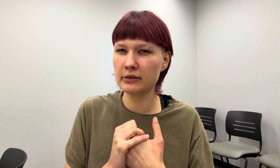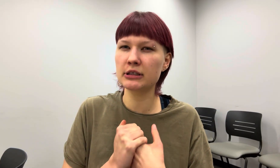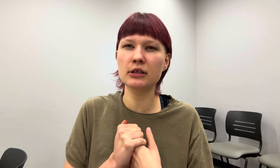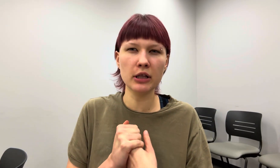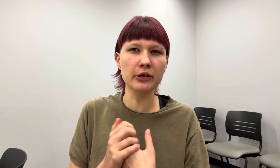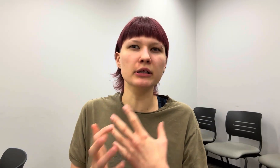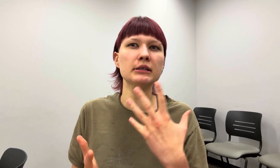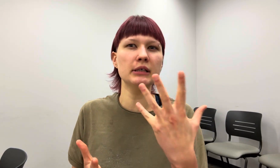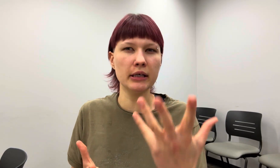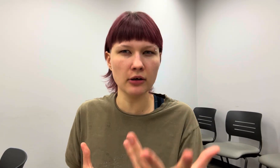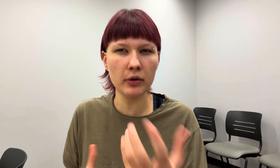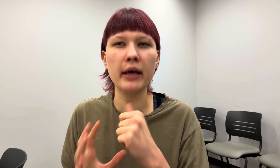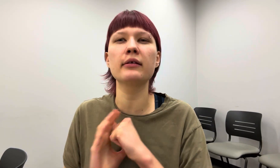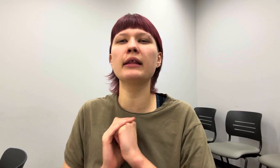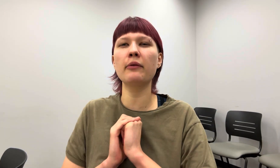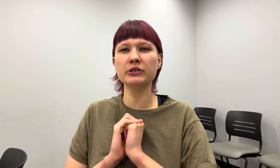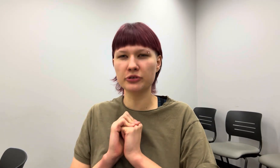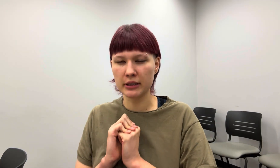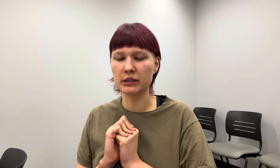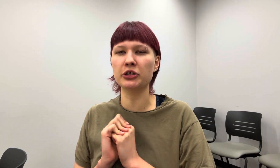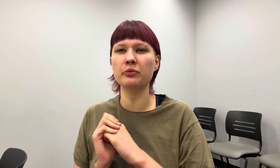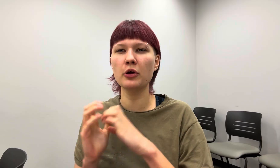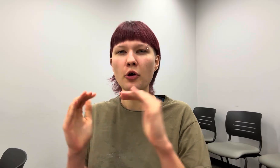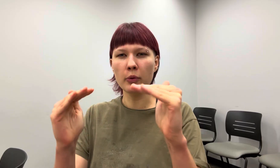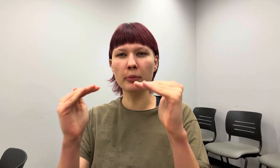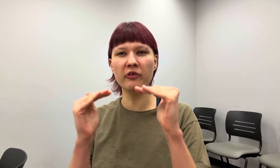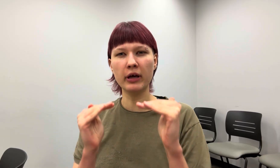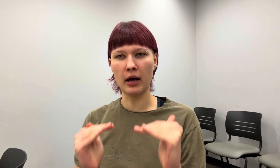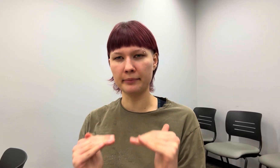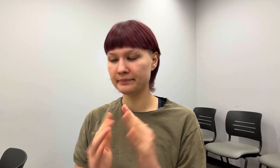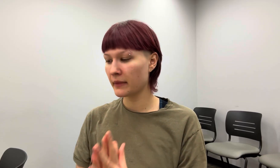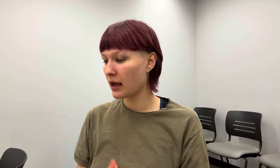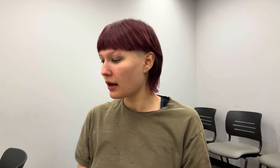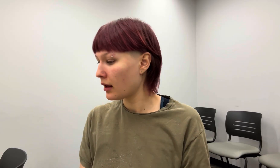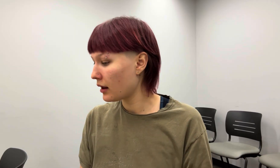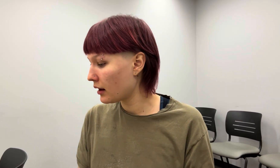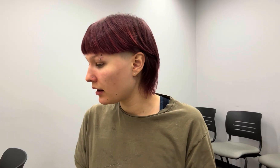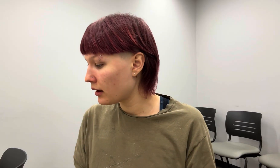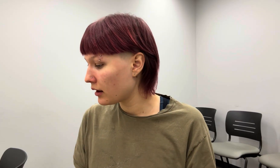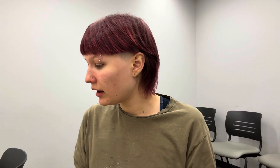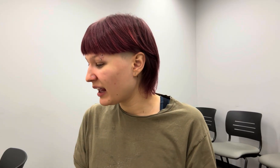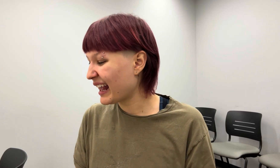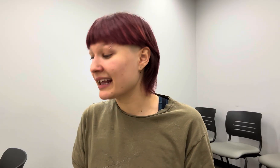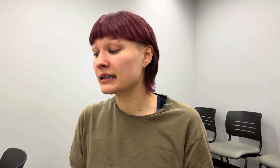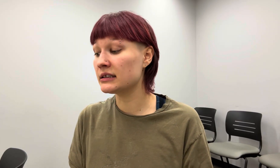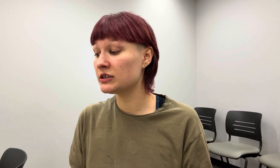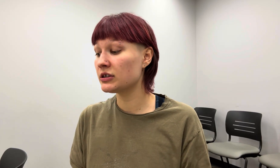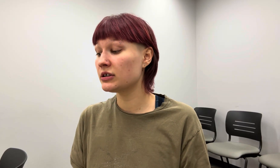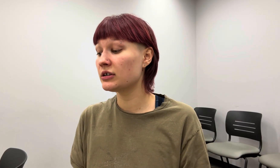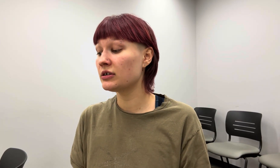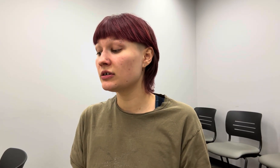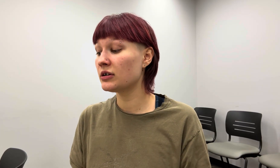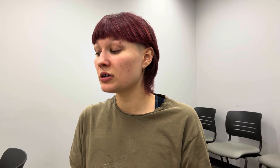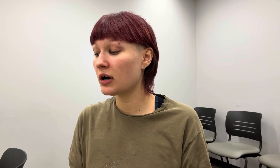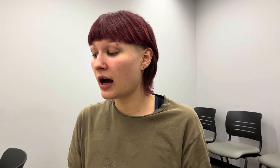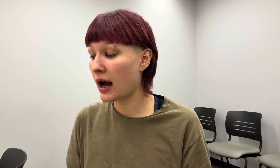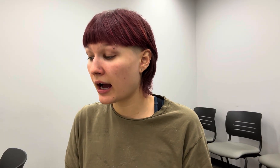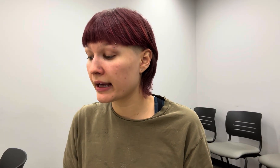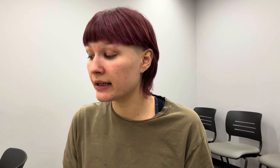clearly see, okay, that was a transition. We are moving on. And I